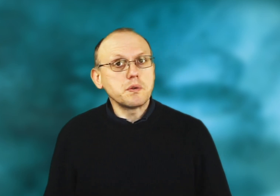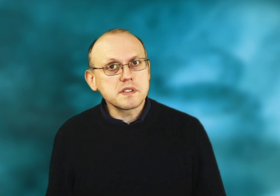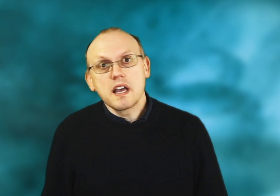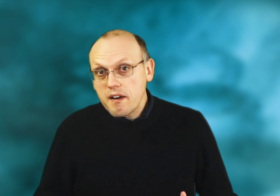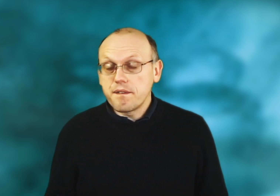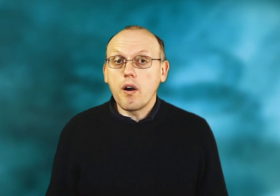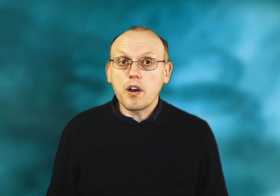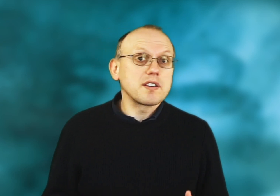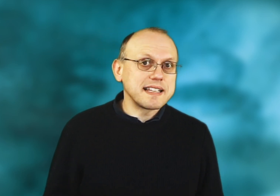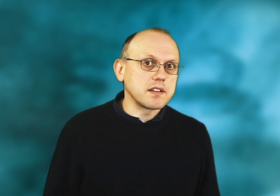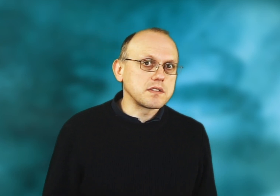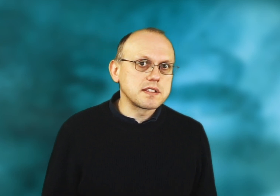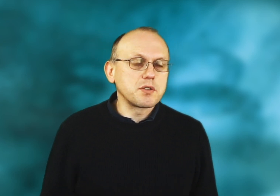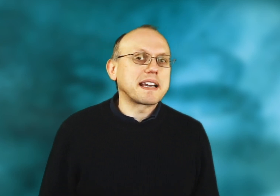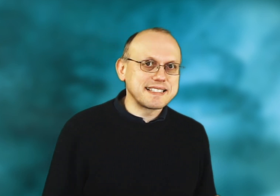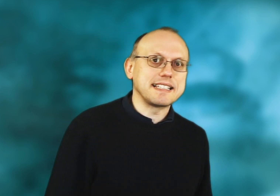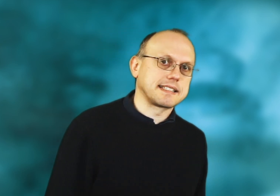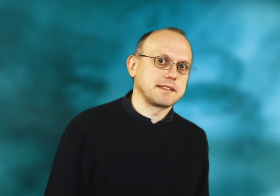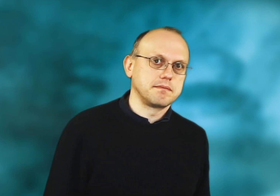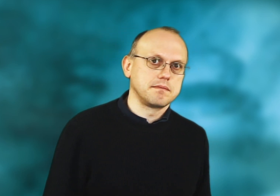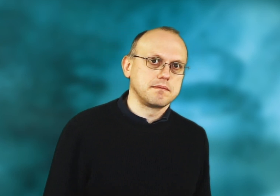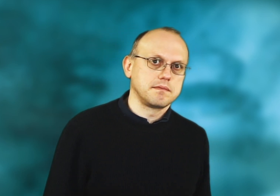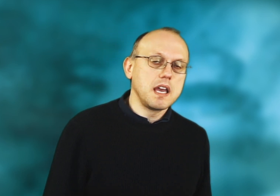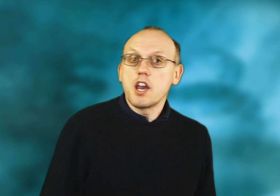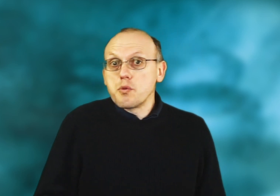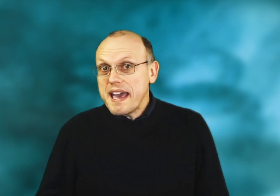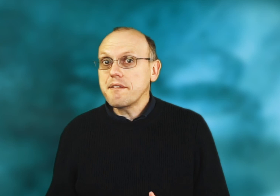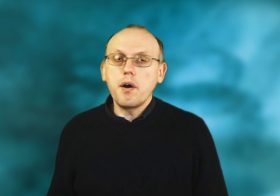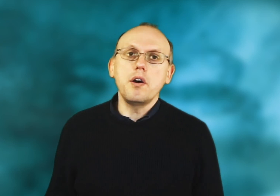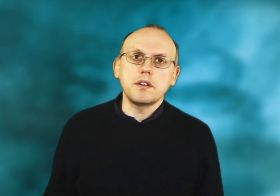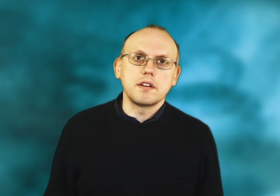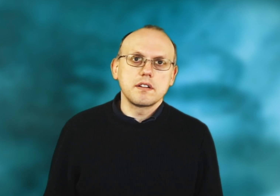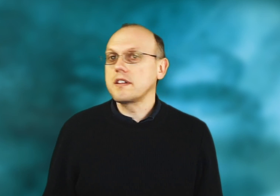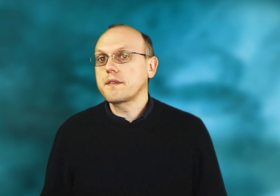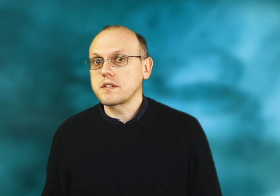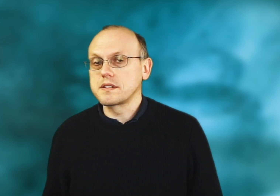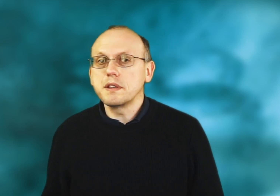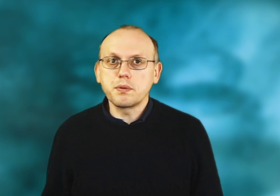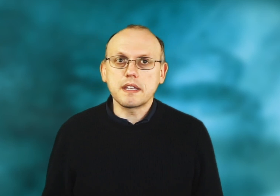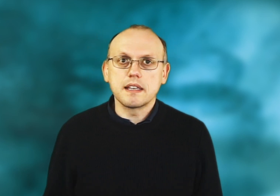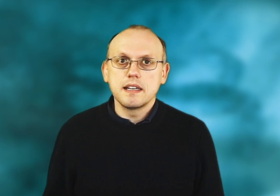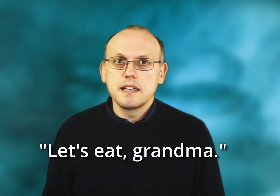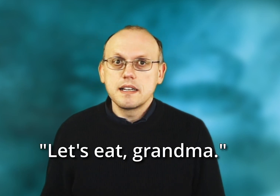use for your sentence to make sense. You may have heard the difference between let's